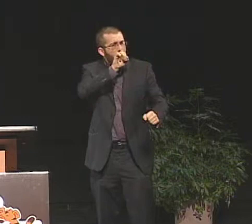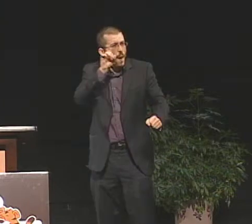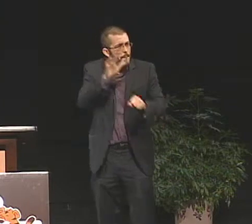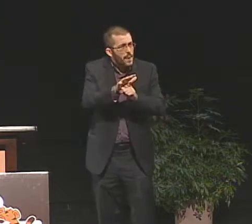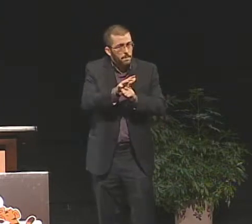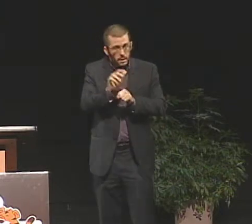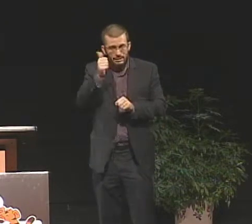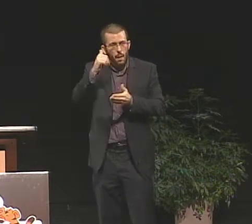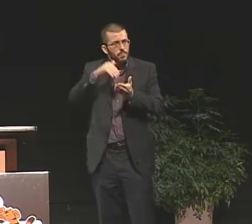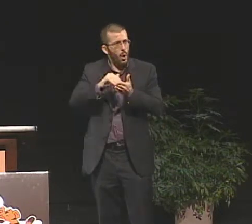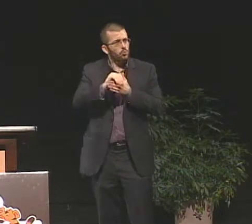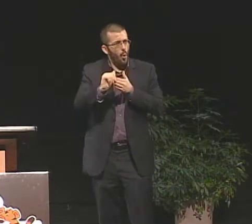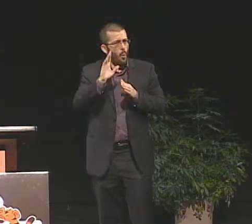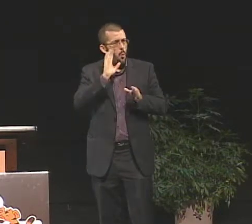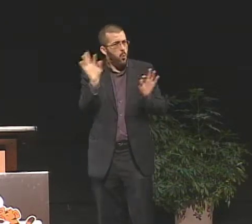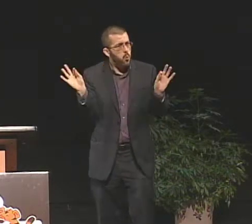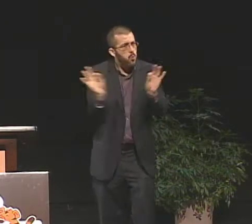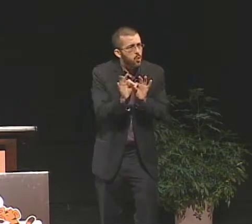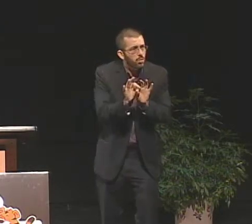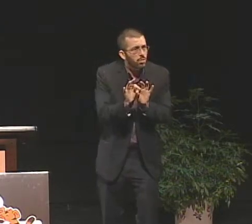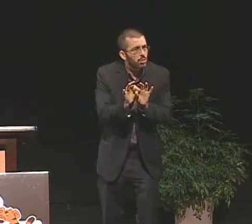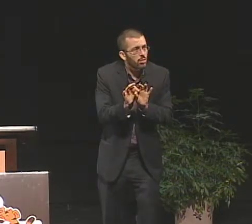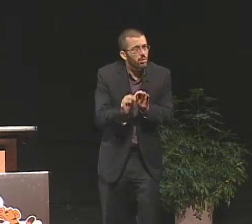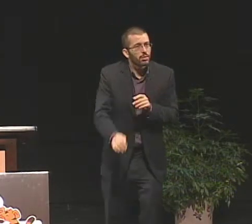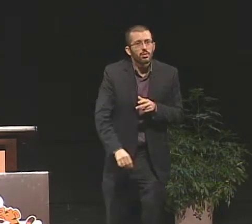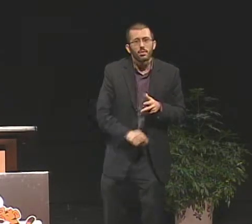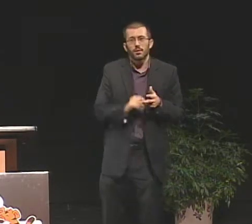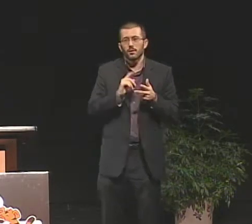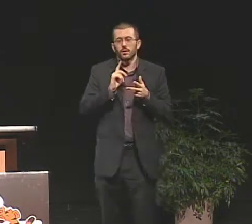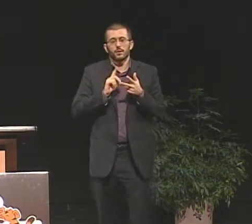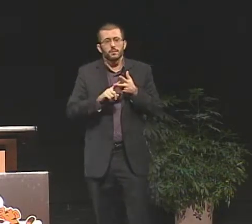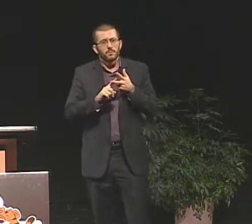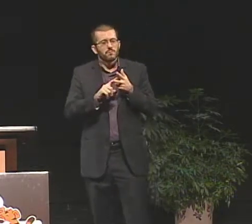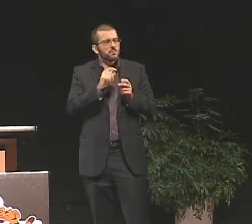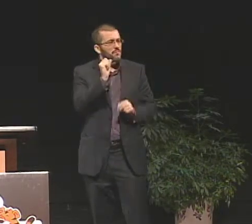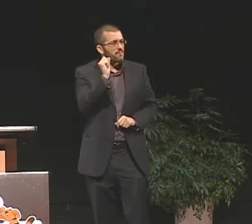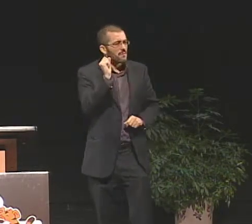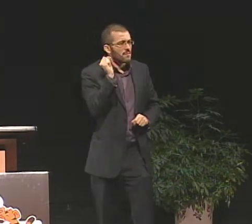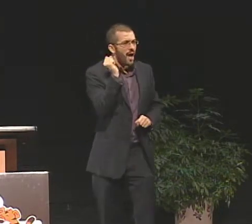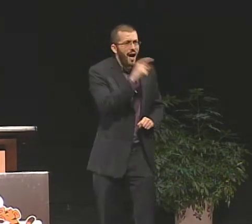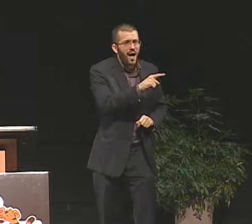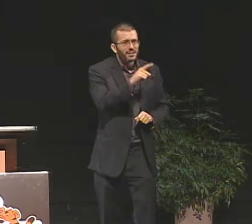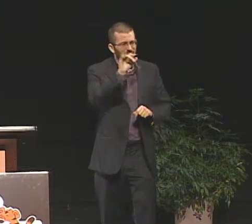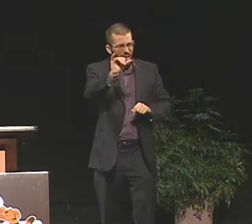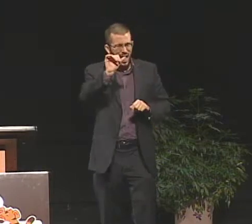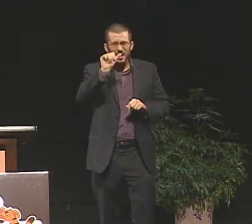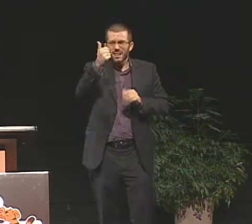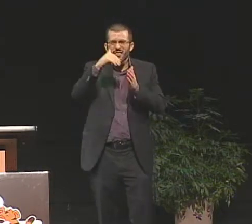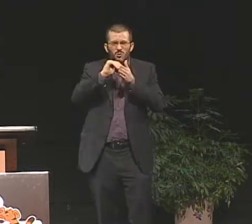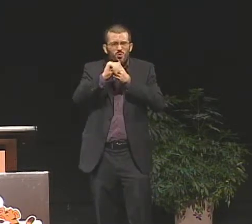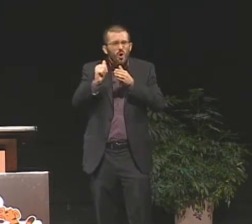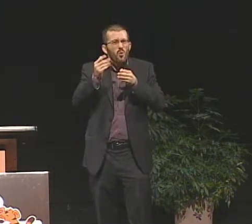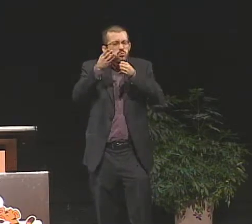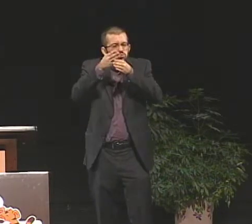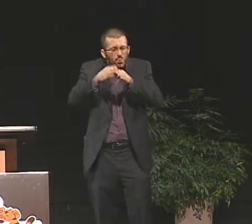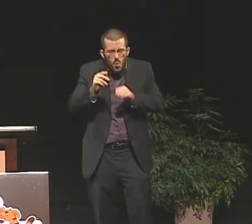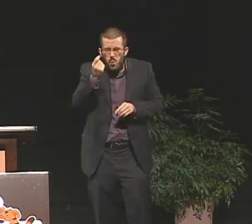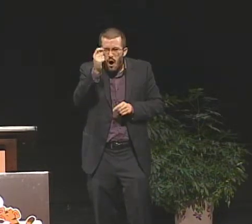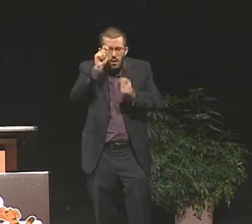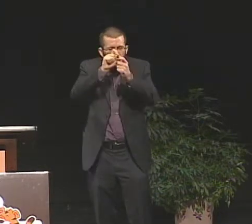request. He wanted to, come up with $10,000 to serve his cause. So we decided to ask him